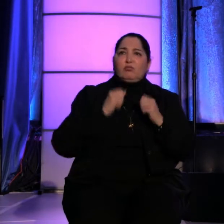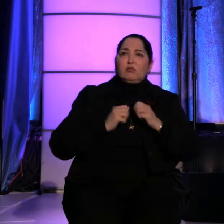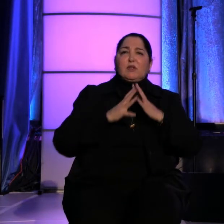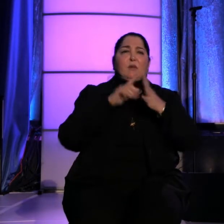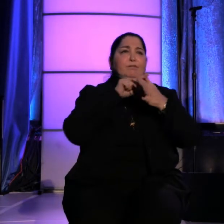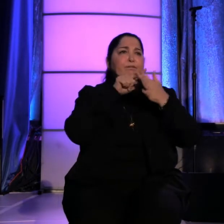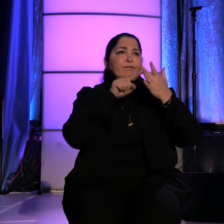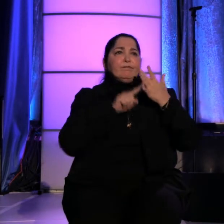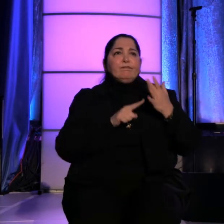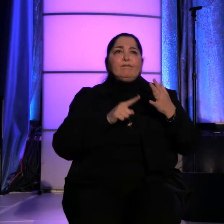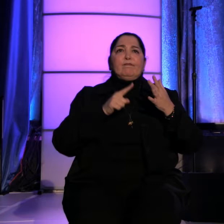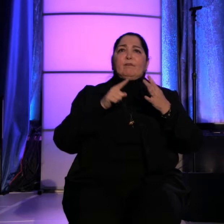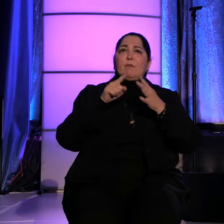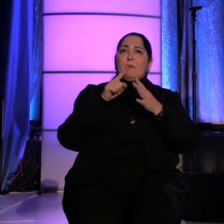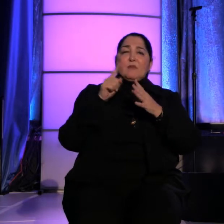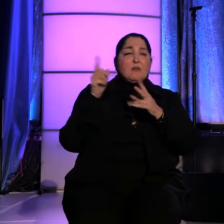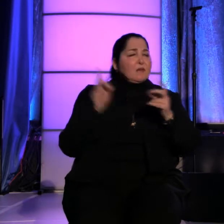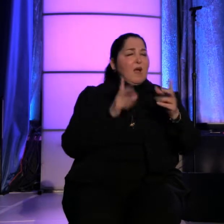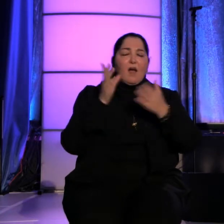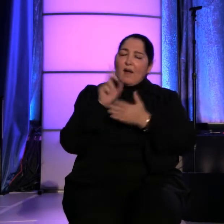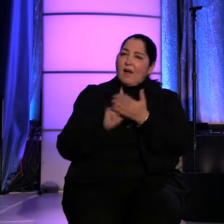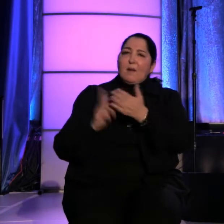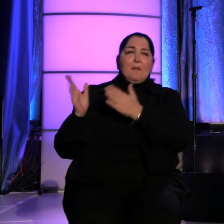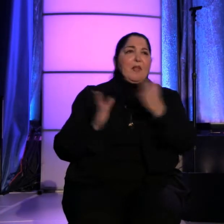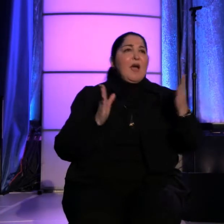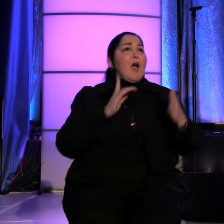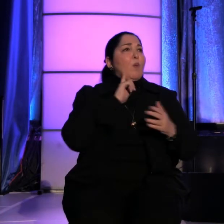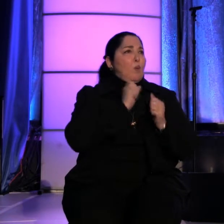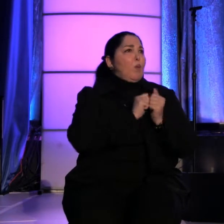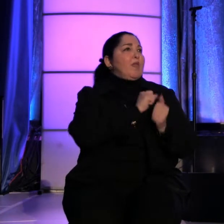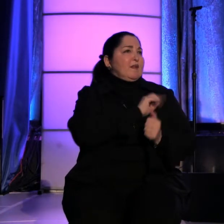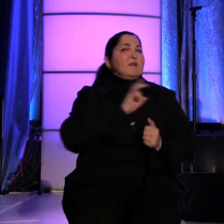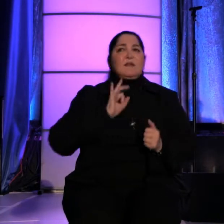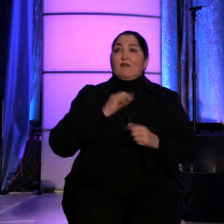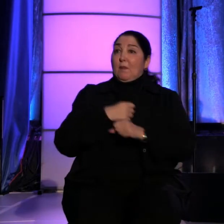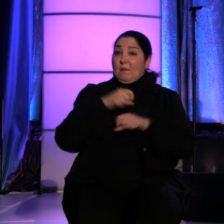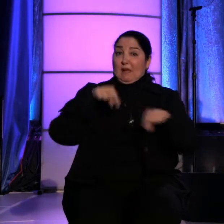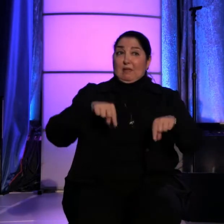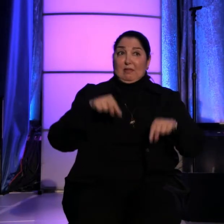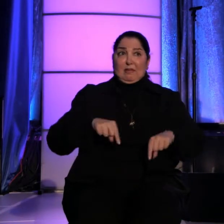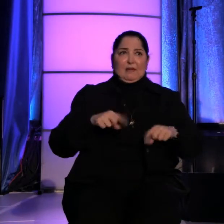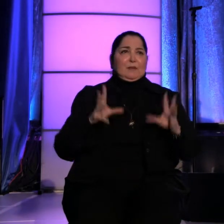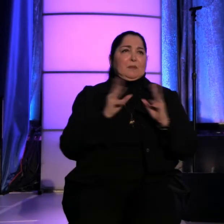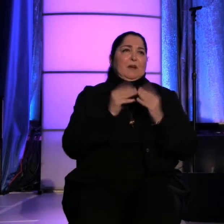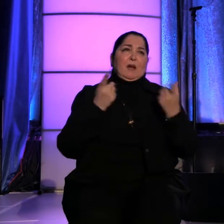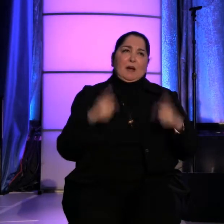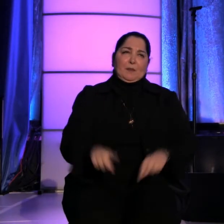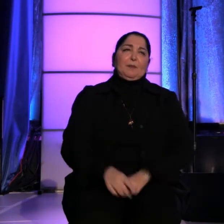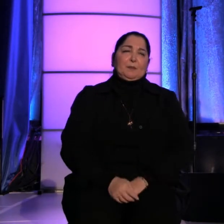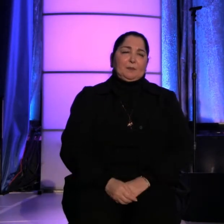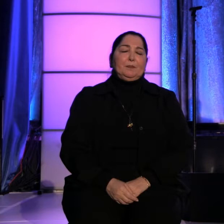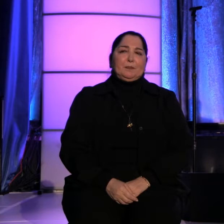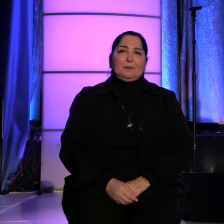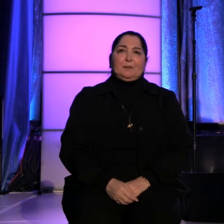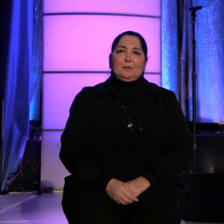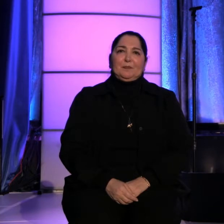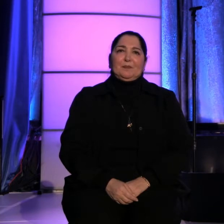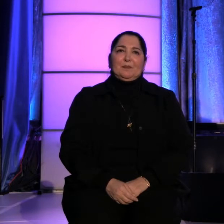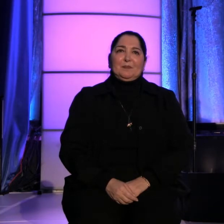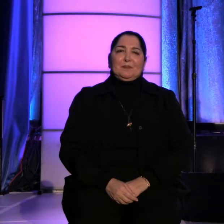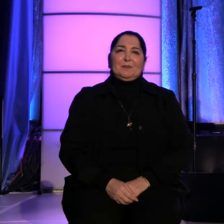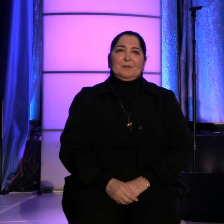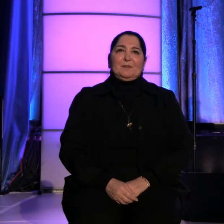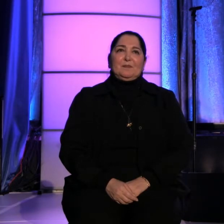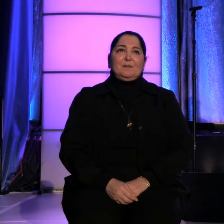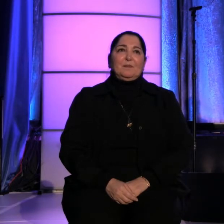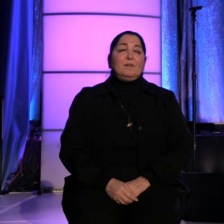dedicated souls who, together with our hardworking staff, make this annual convening possible. While in the